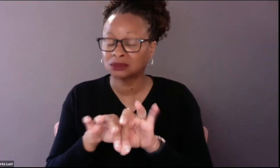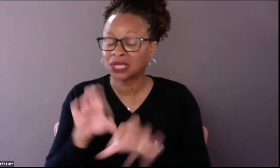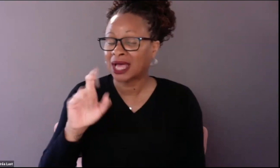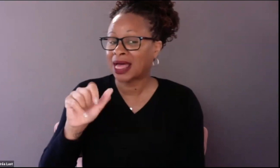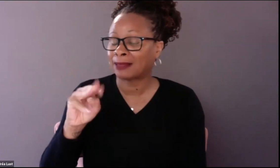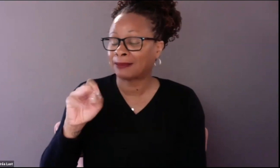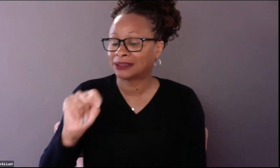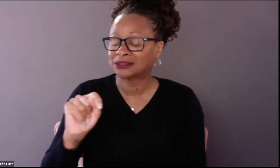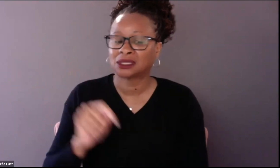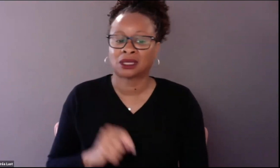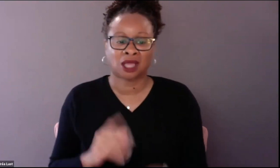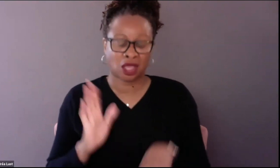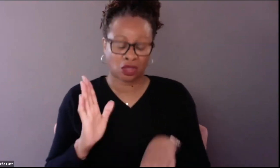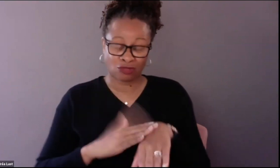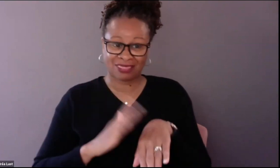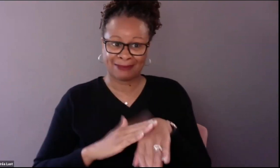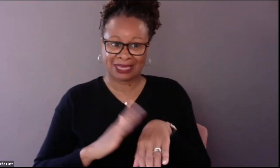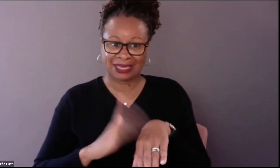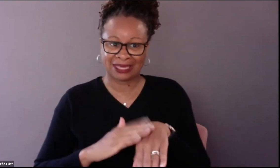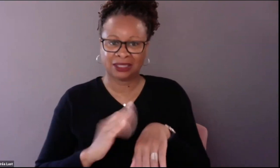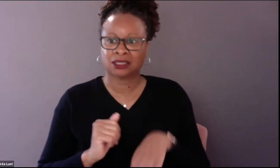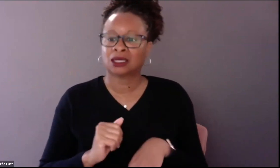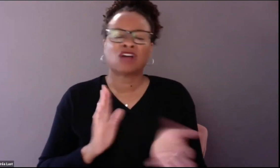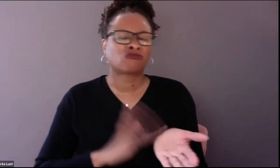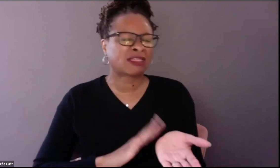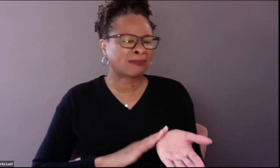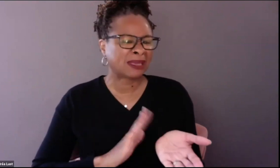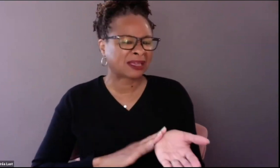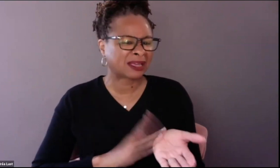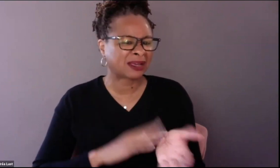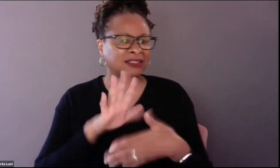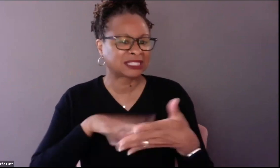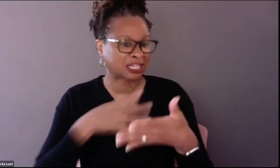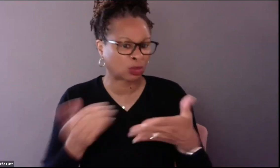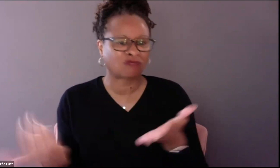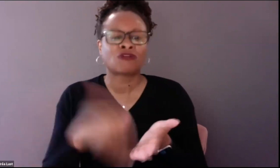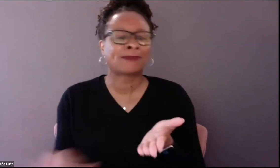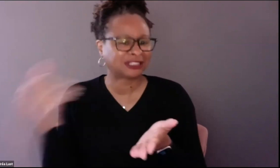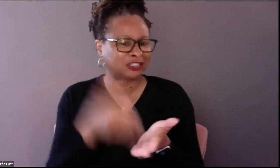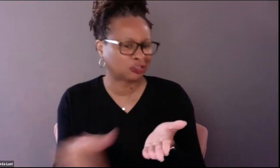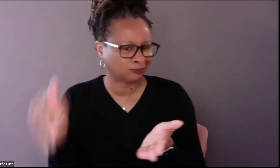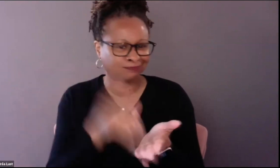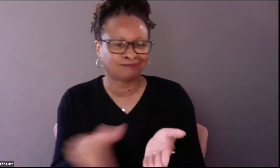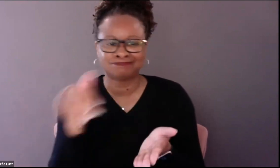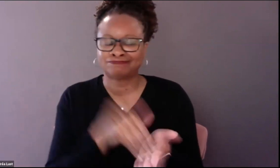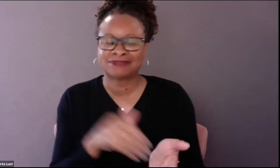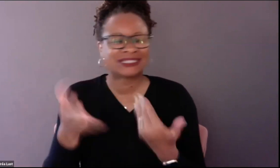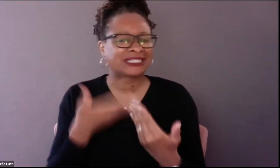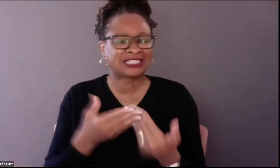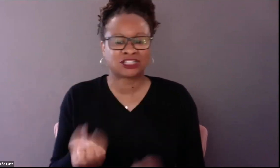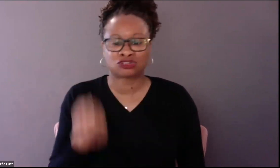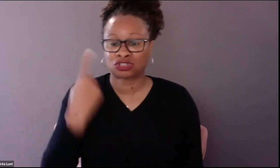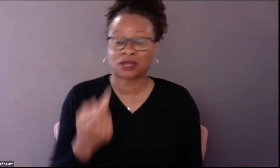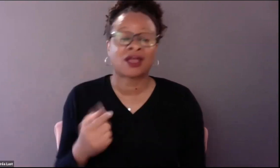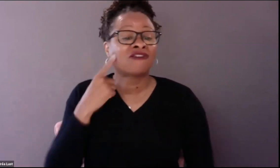a rhythmic schedule, that repetition that's easily understood. For example, we do a